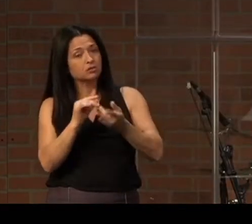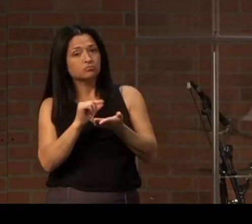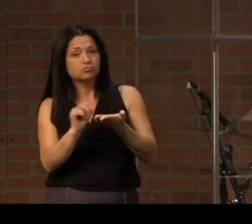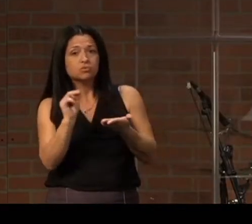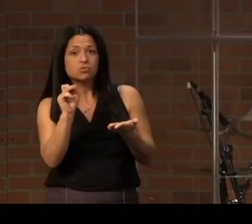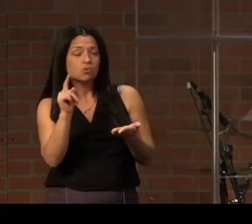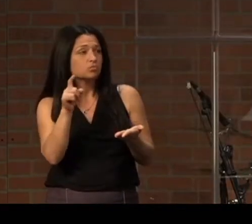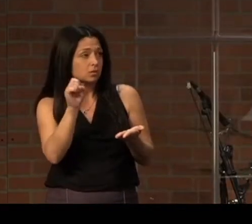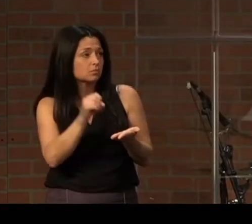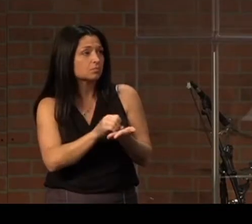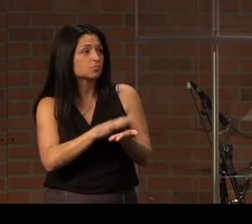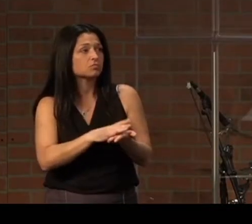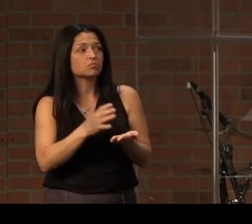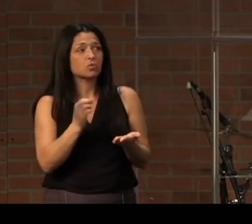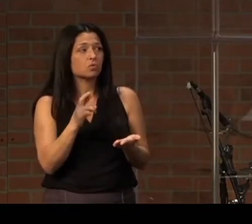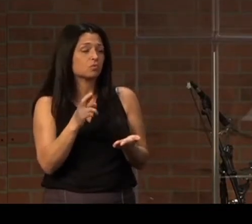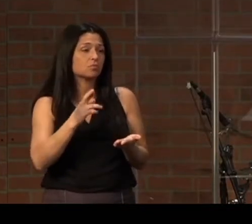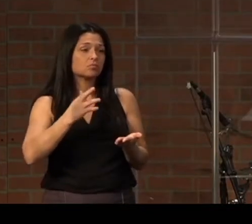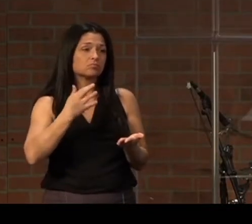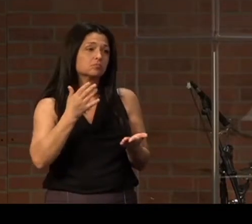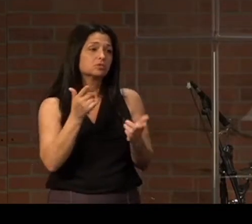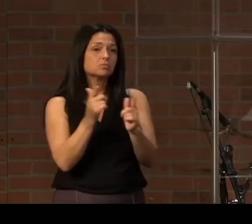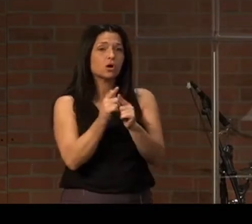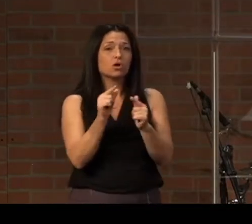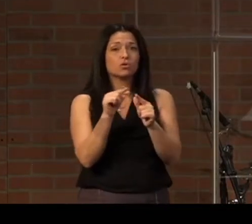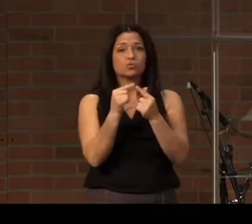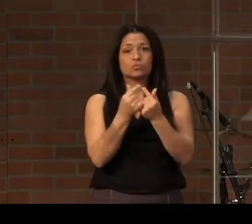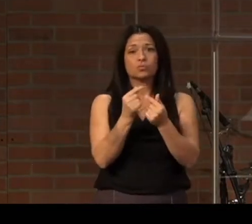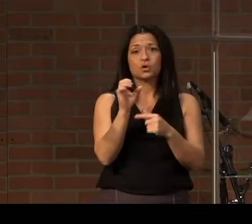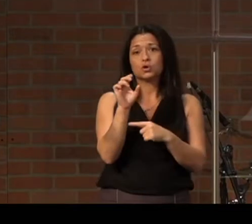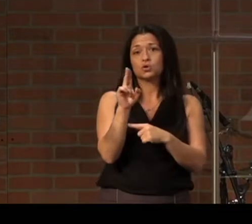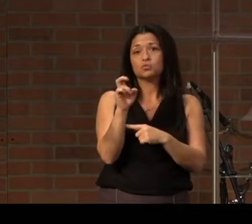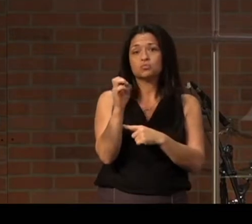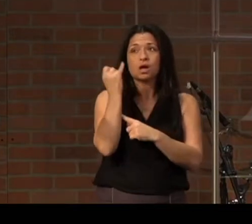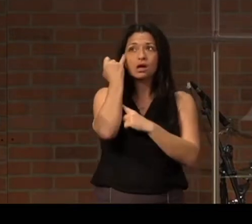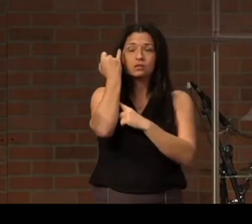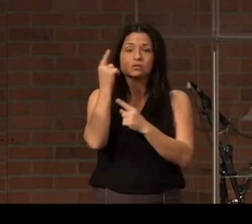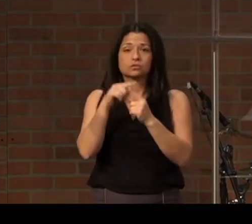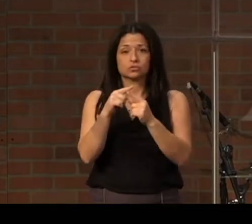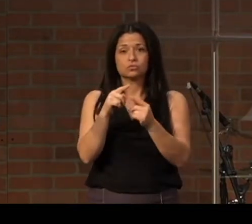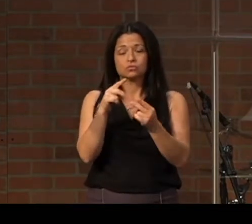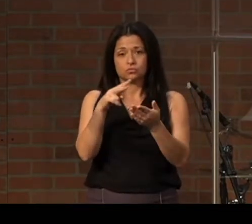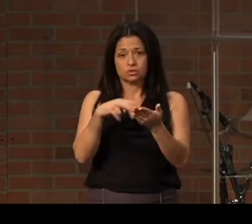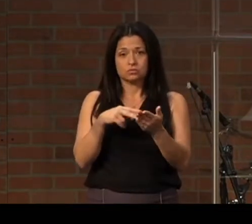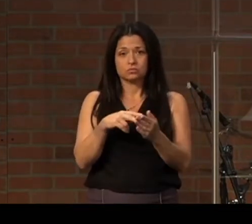good. So, before we open God's Word together, let's pray.